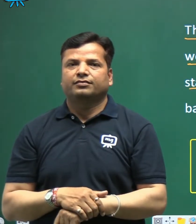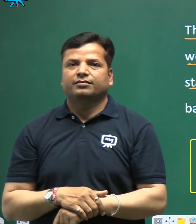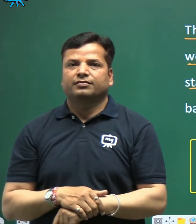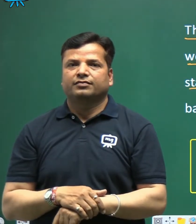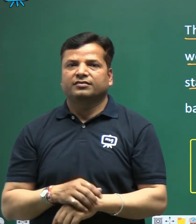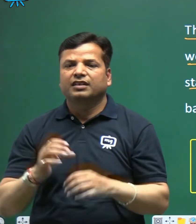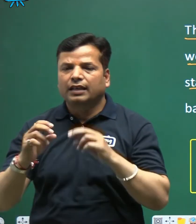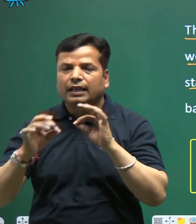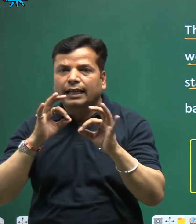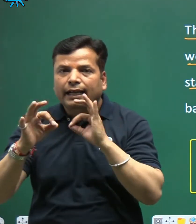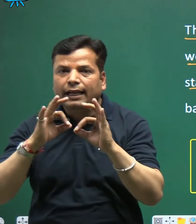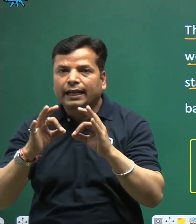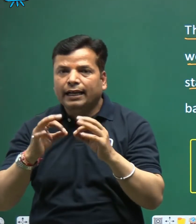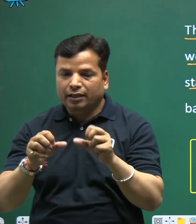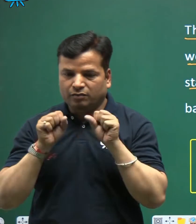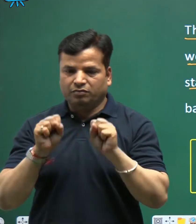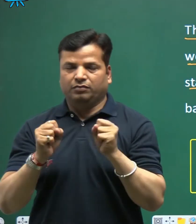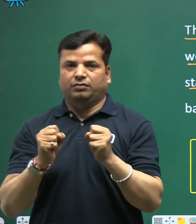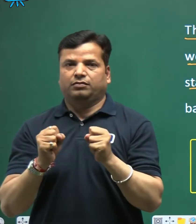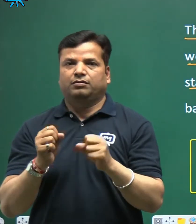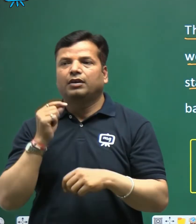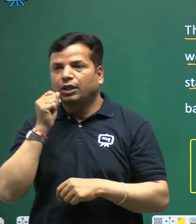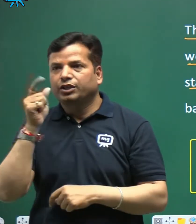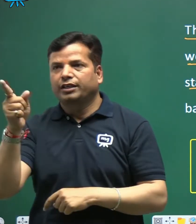convinced him